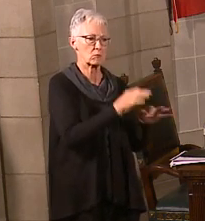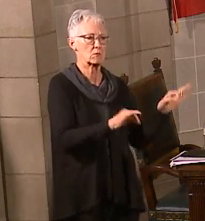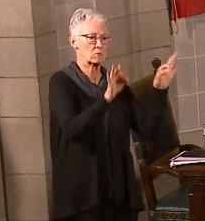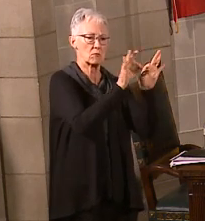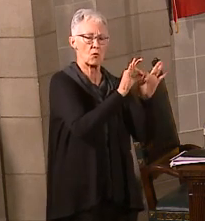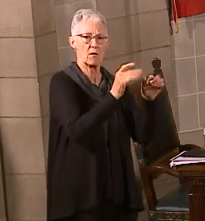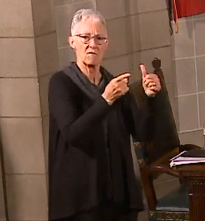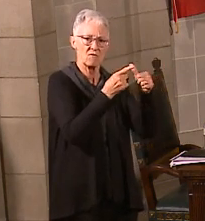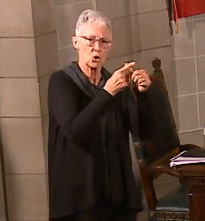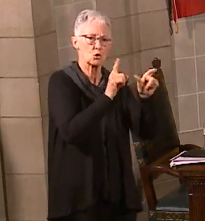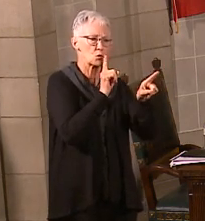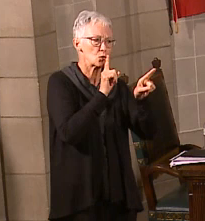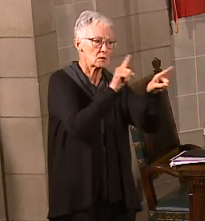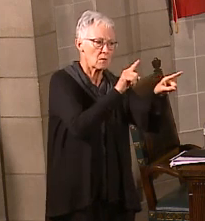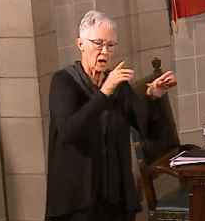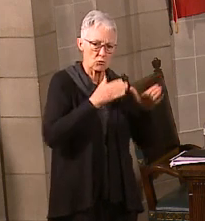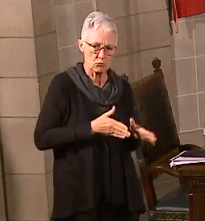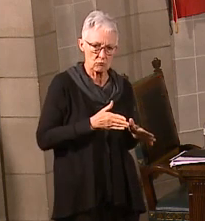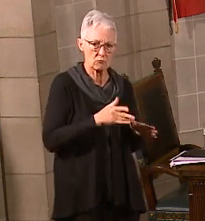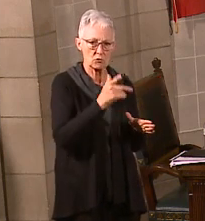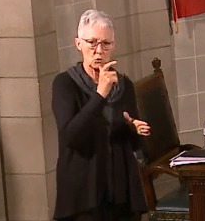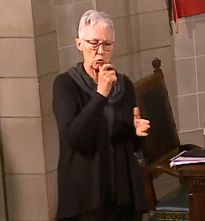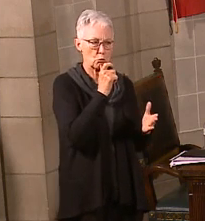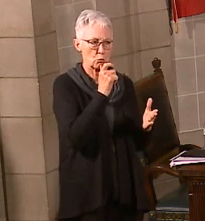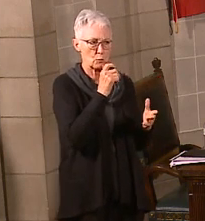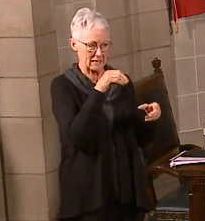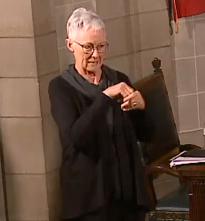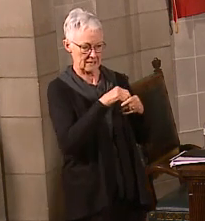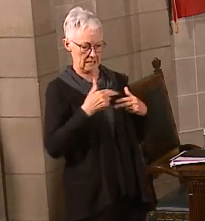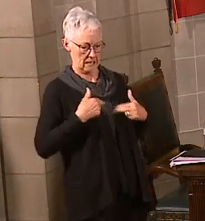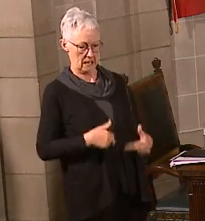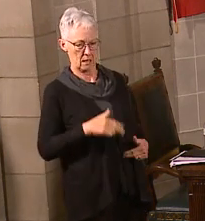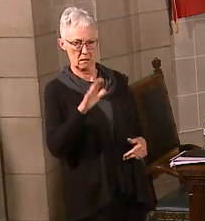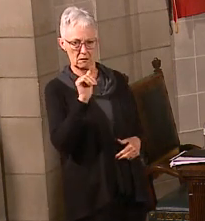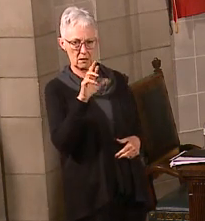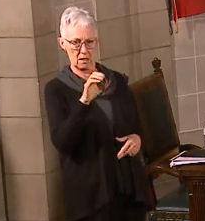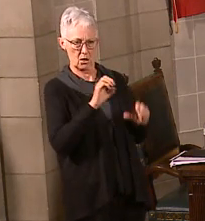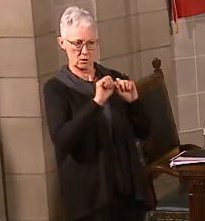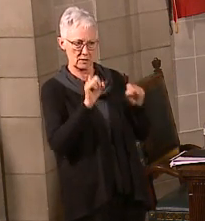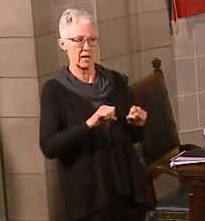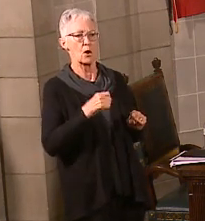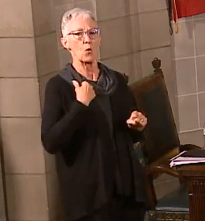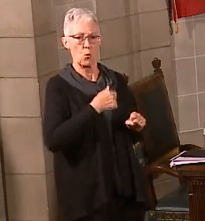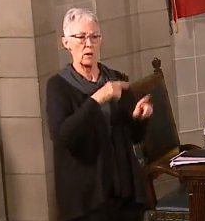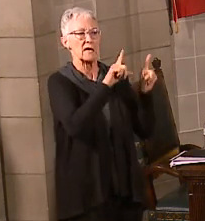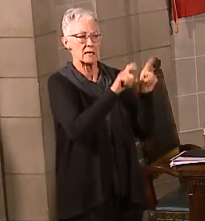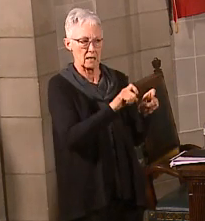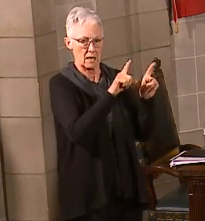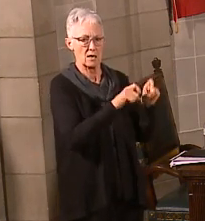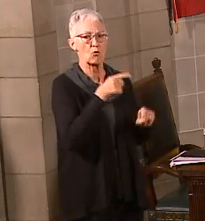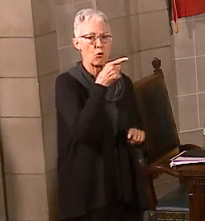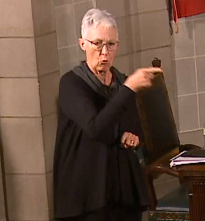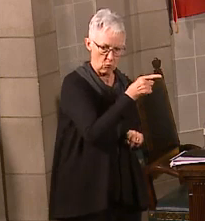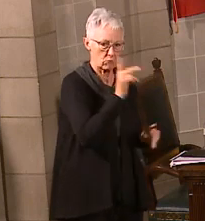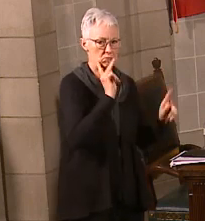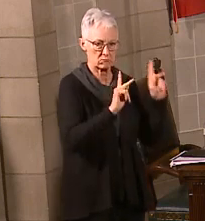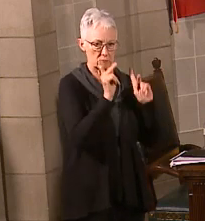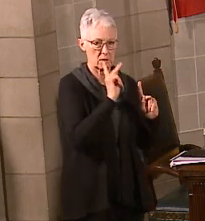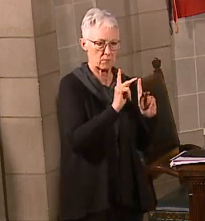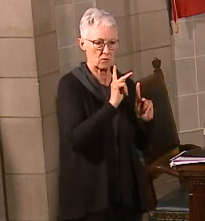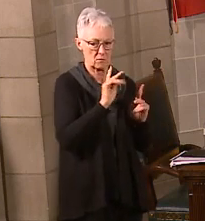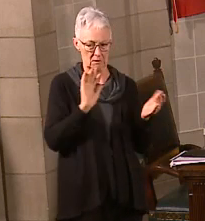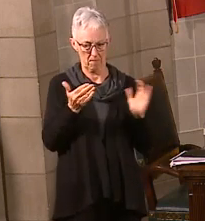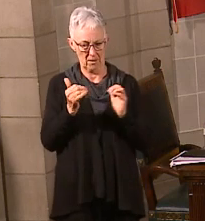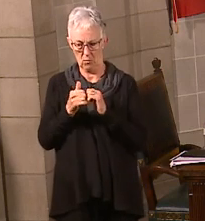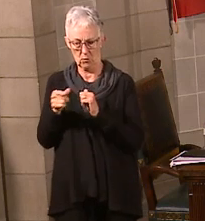are interacting directly with people in our healthcare system who are more likely to be COVID positive and that sort of thing. So that's why we prioritize